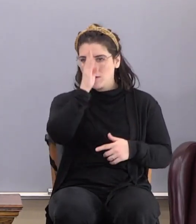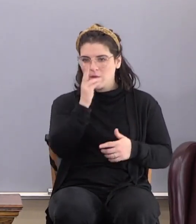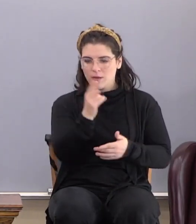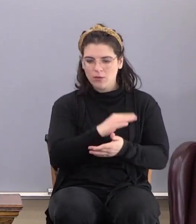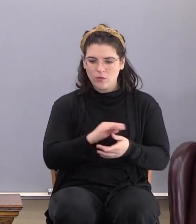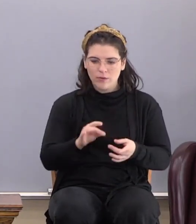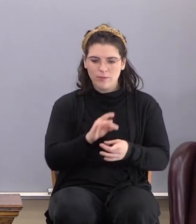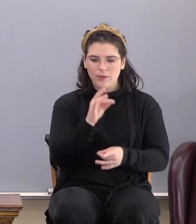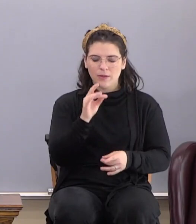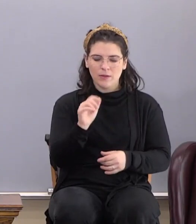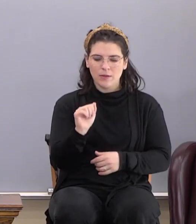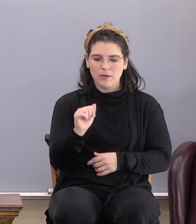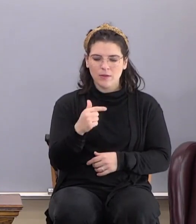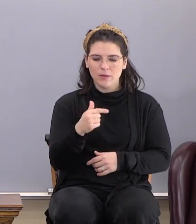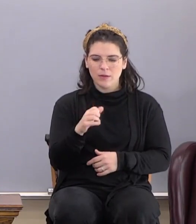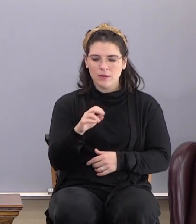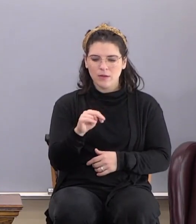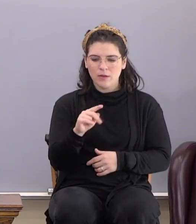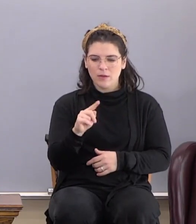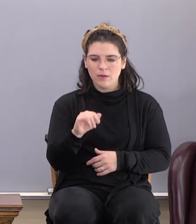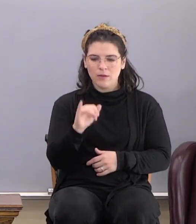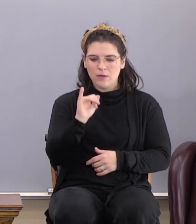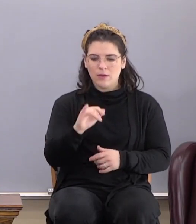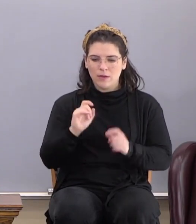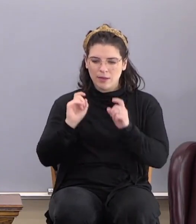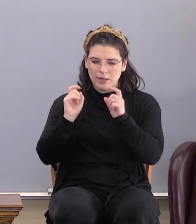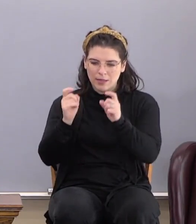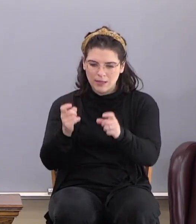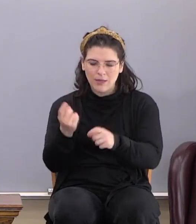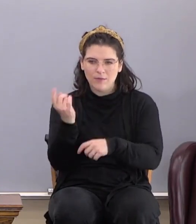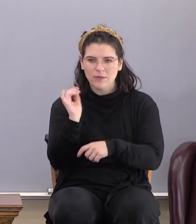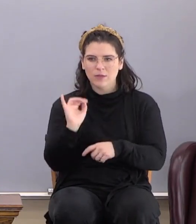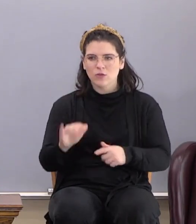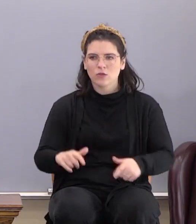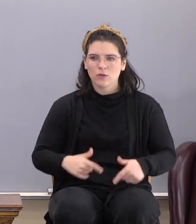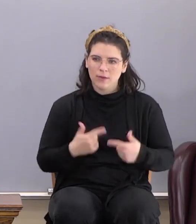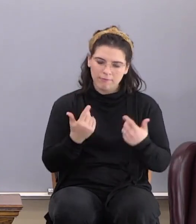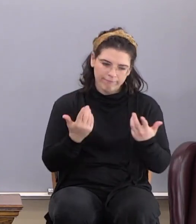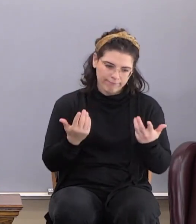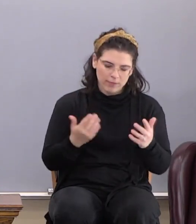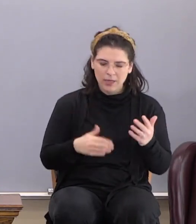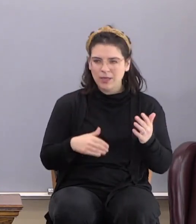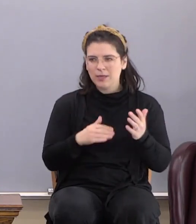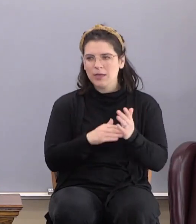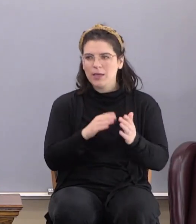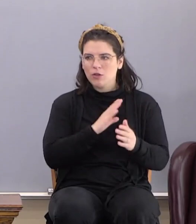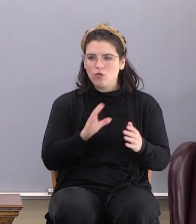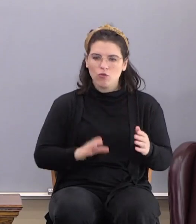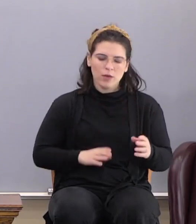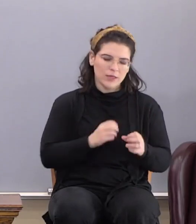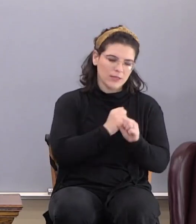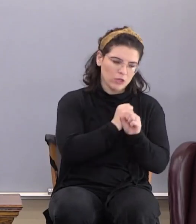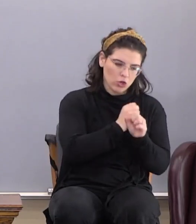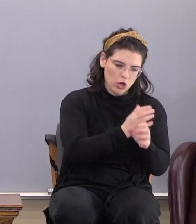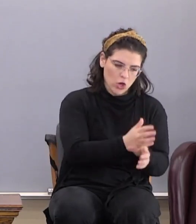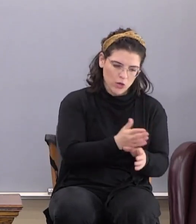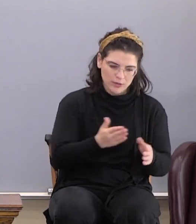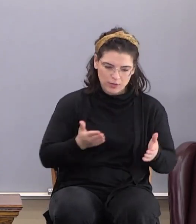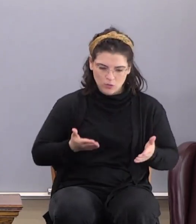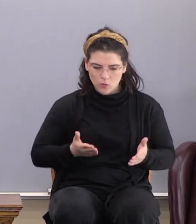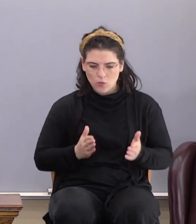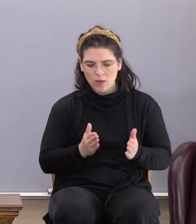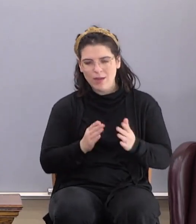that imputes that eternal life, okay? Again, Christ is the cause and the means and